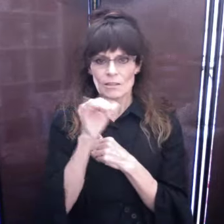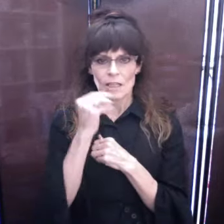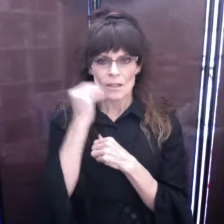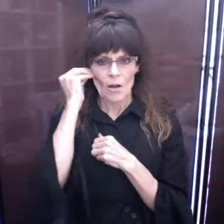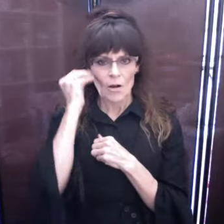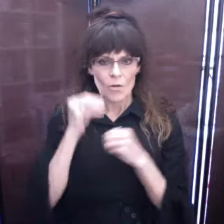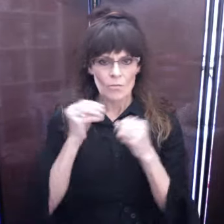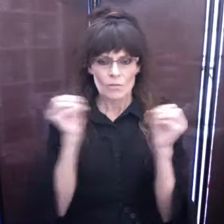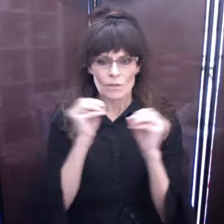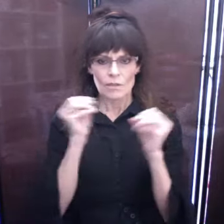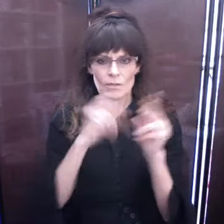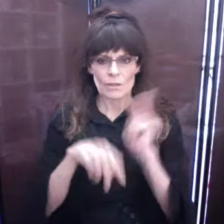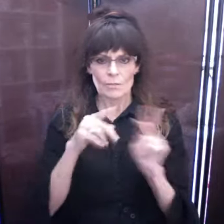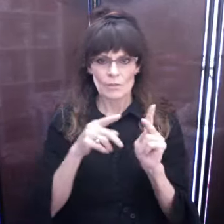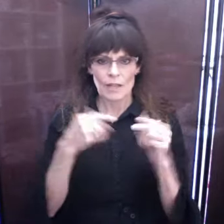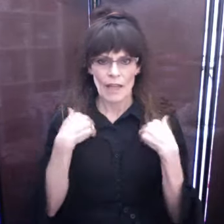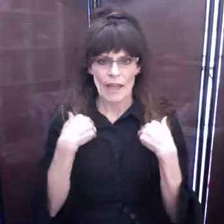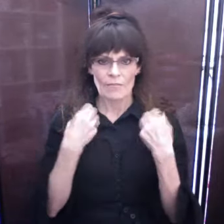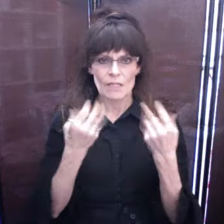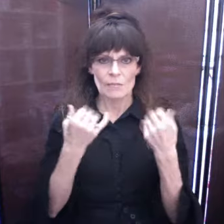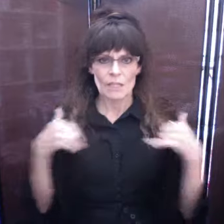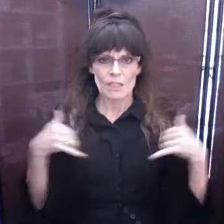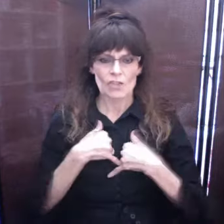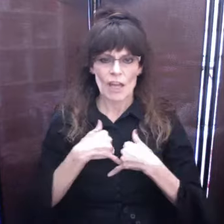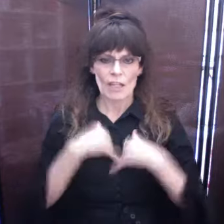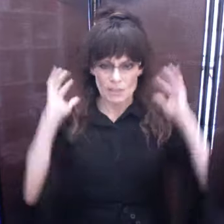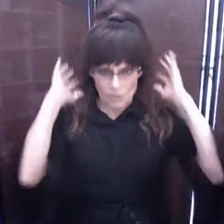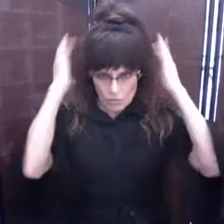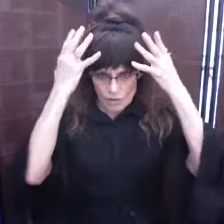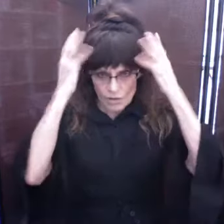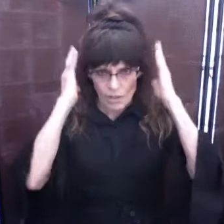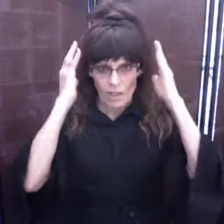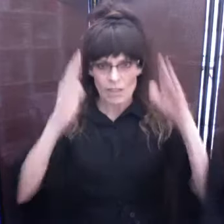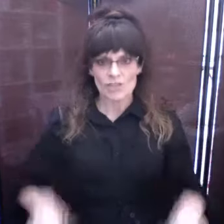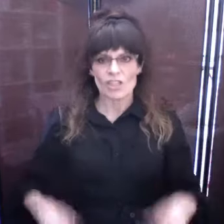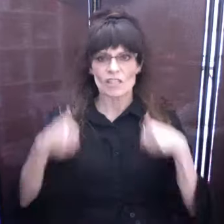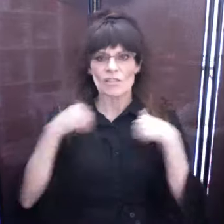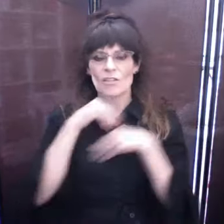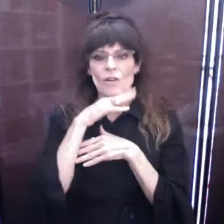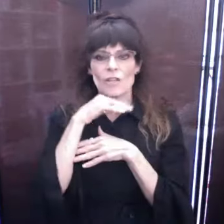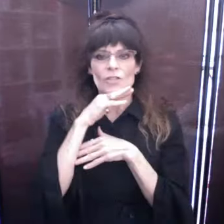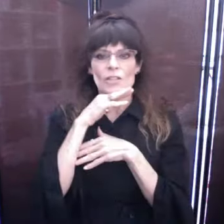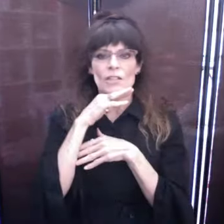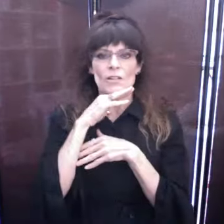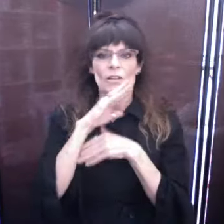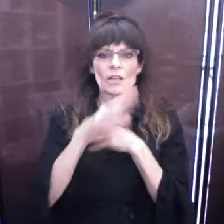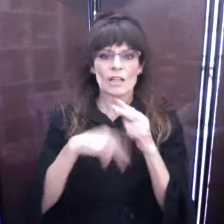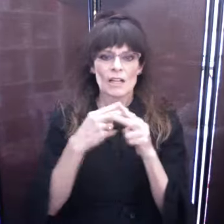got one too many jackets on and a hood pulled over, and their jeans are grungy, and they got all kinds of stuff in their pockets. And I was just